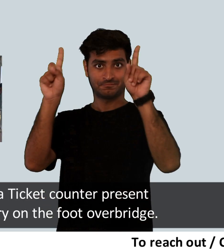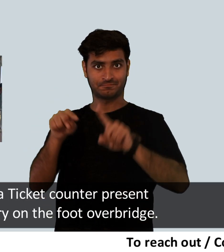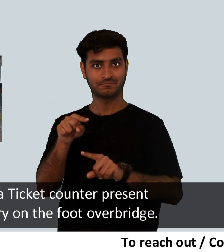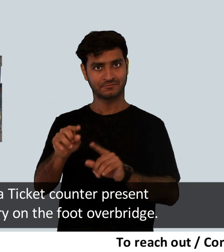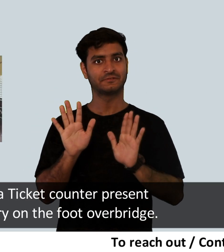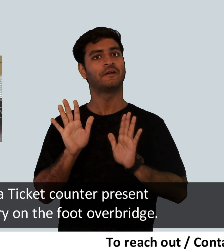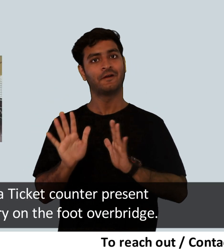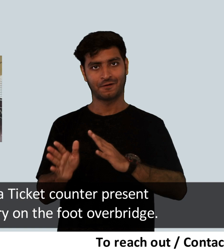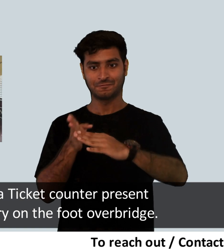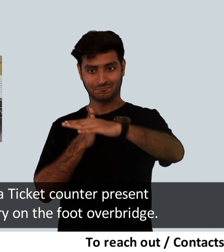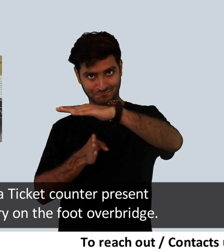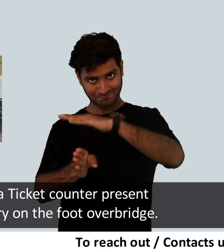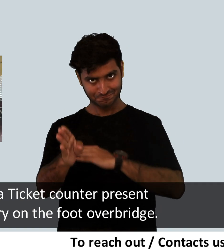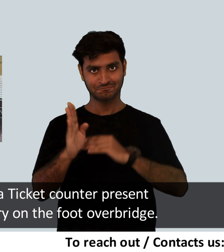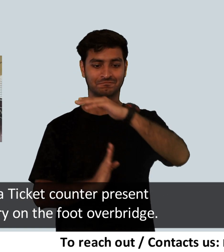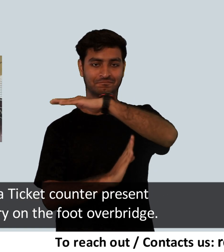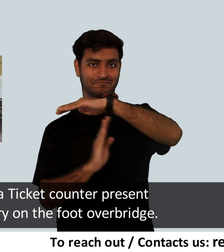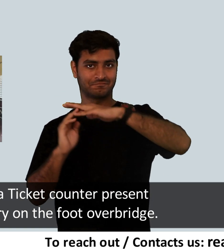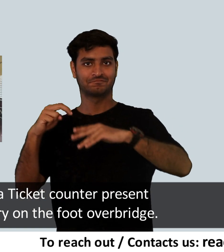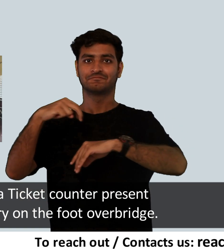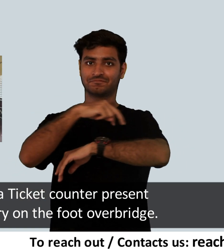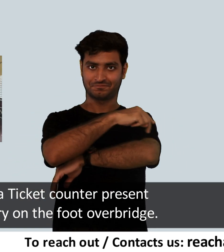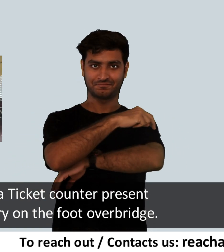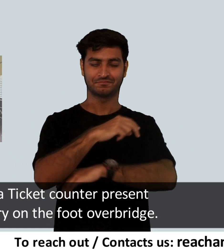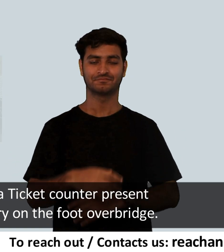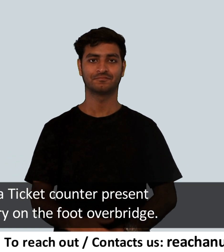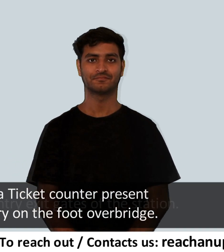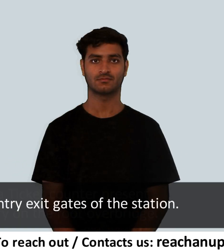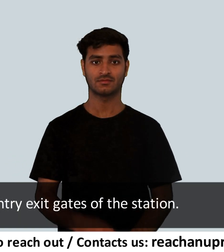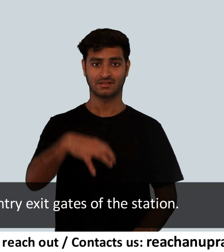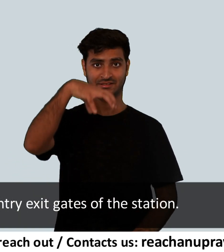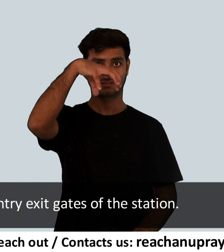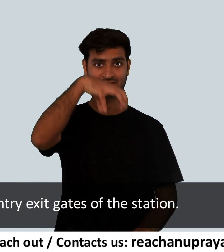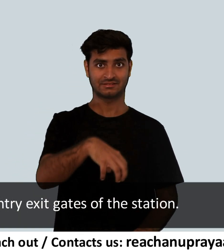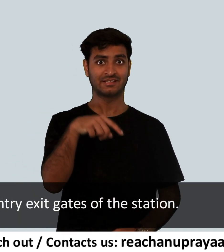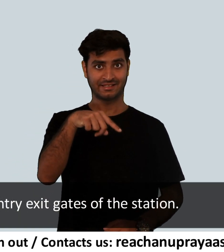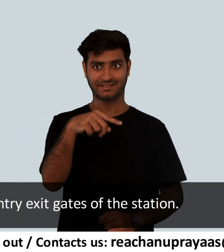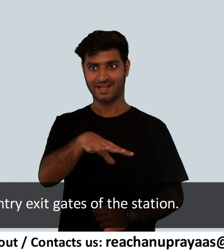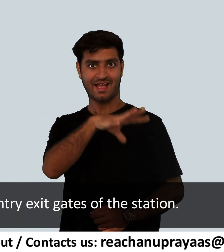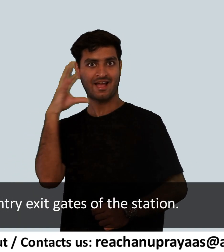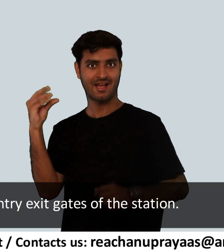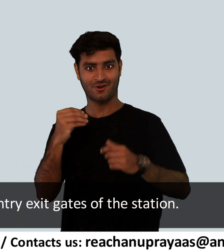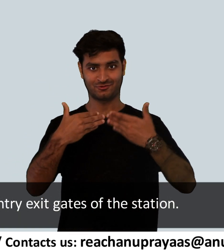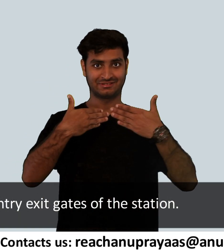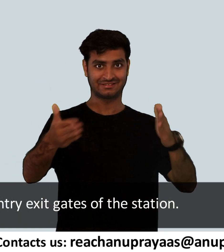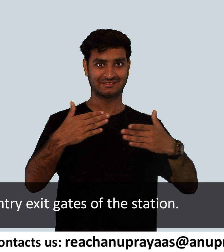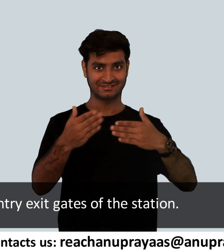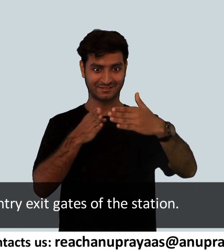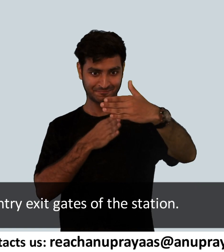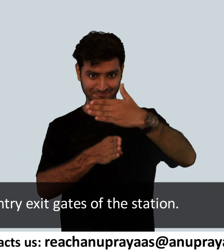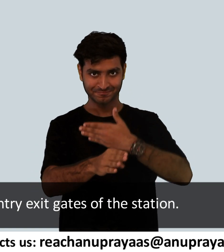present at the entry on the foot-over bridge. There are three entry-exit gates of the station.